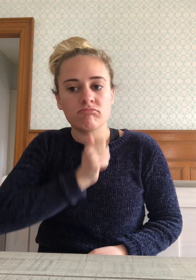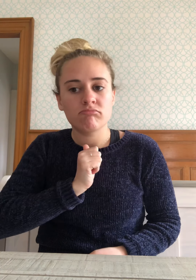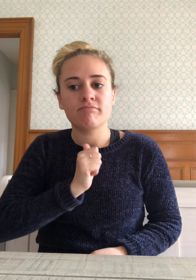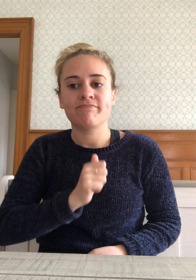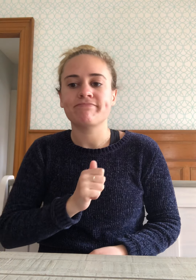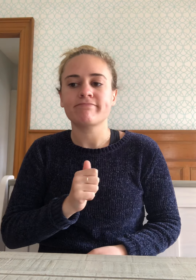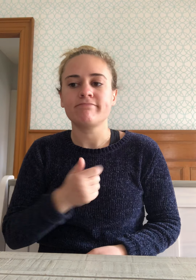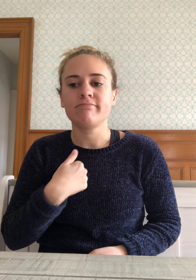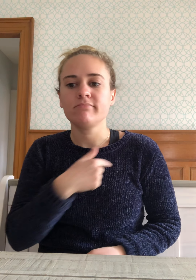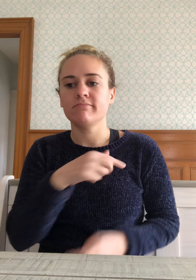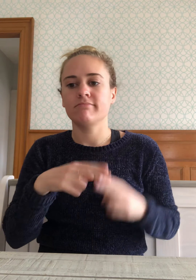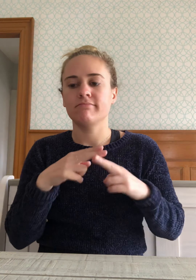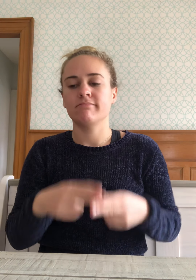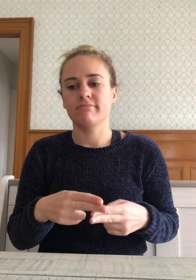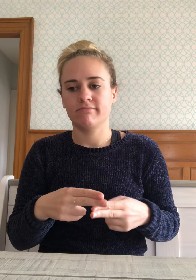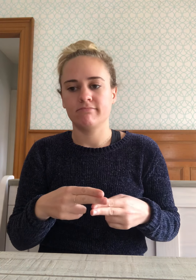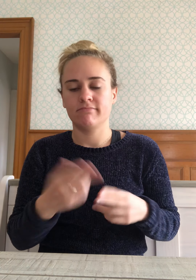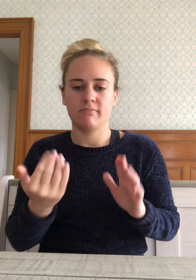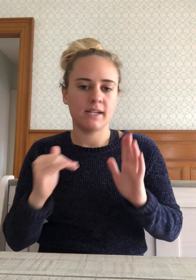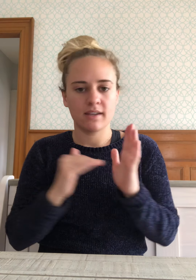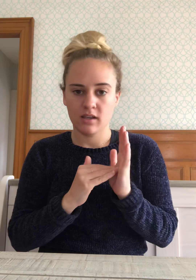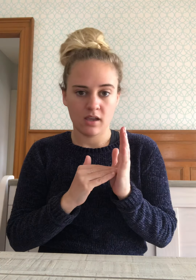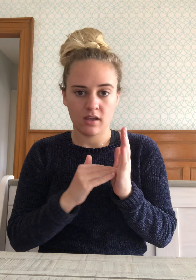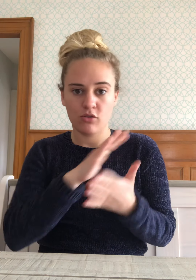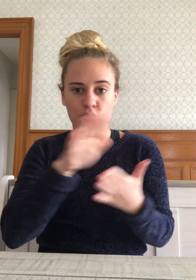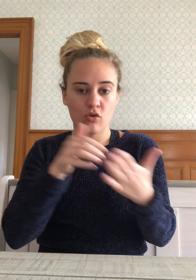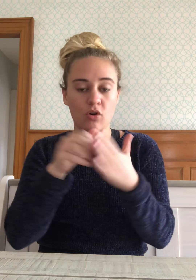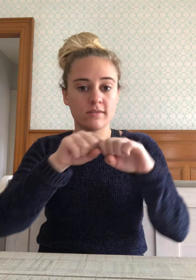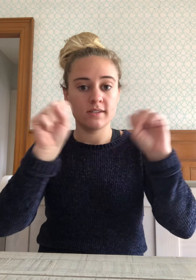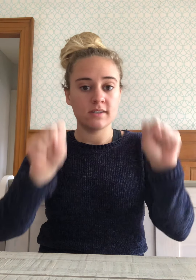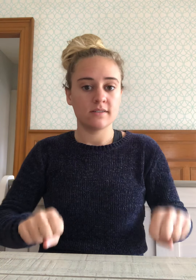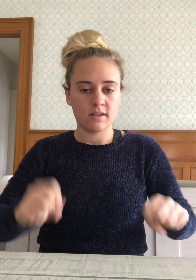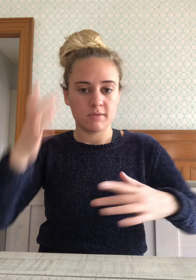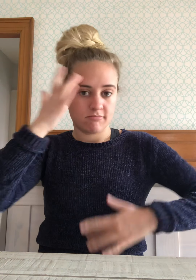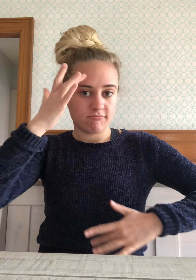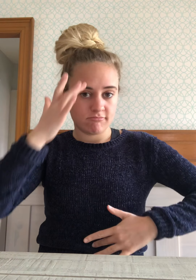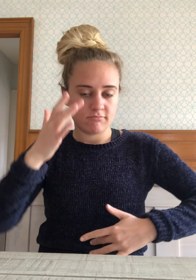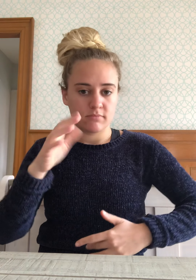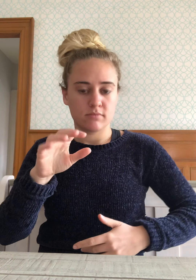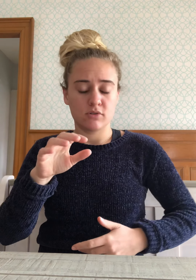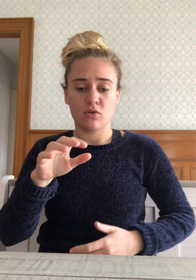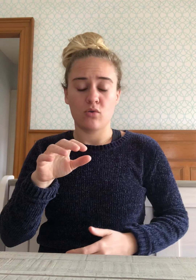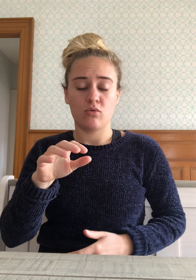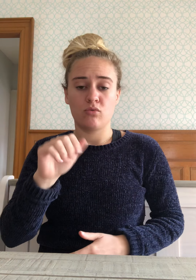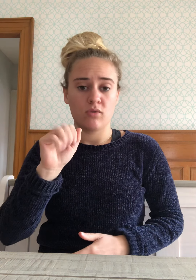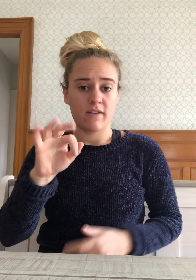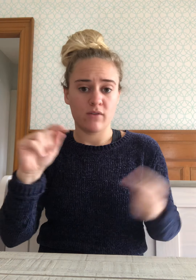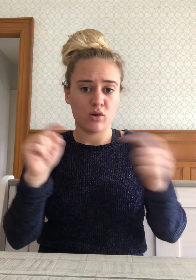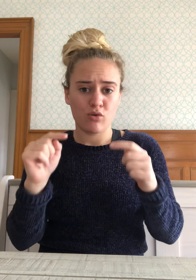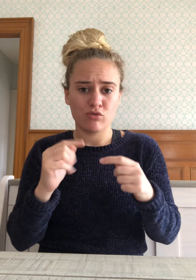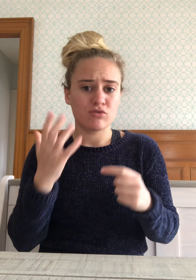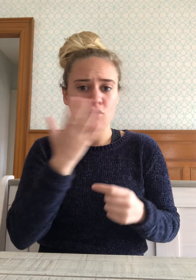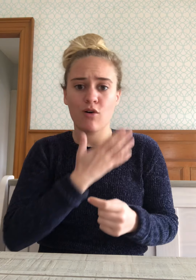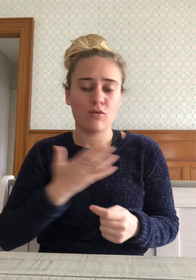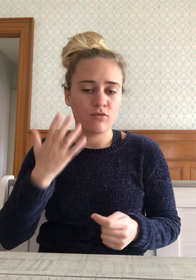refer to, but again, these are all systemic conditions. So if it's sore everywhere, you're thinking systemic, maybe you're thinking